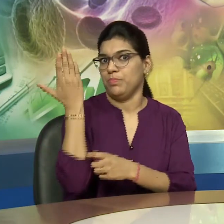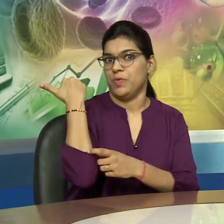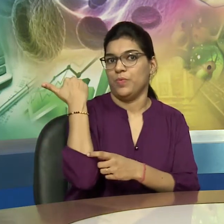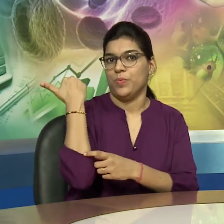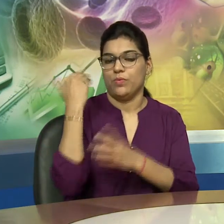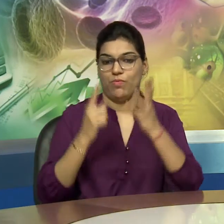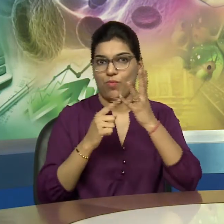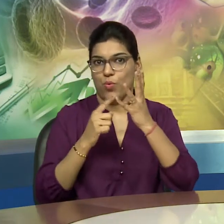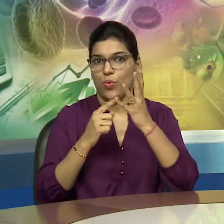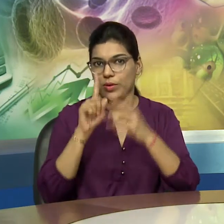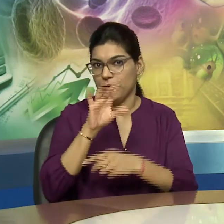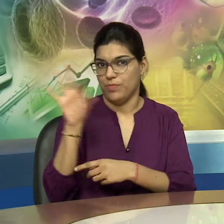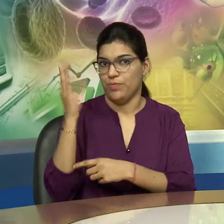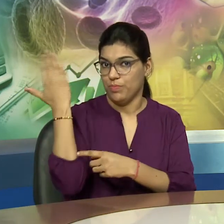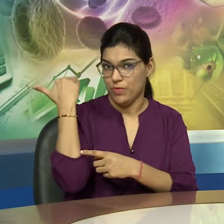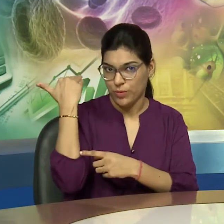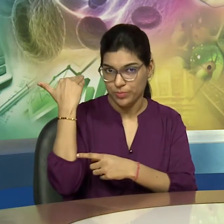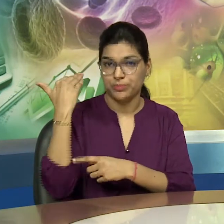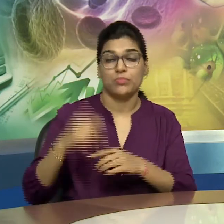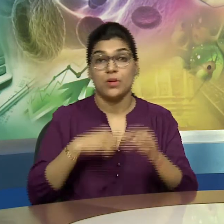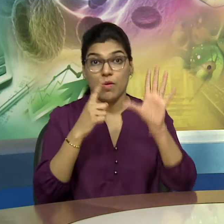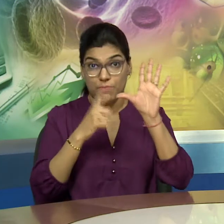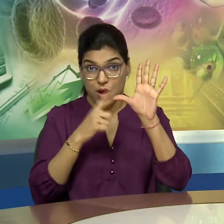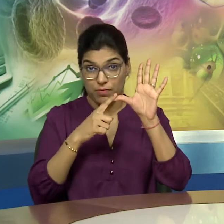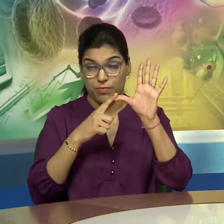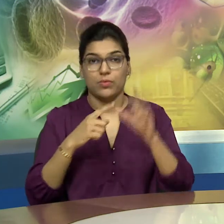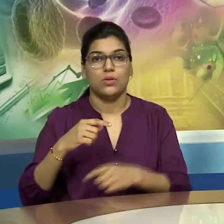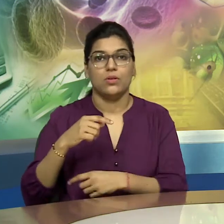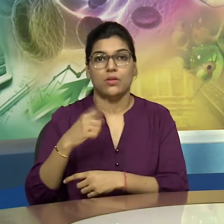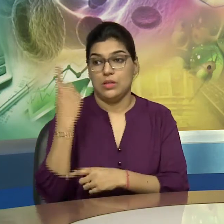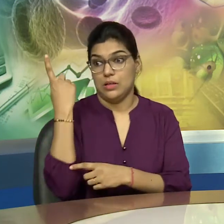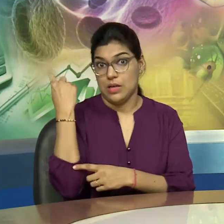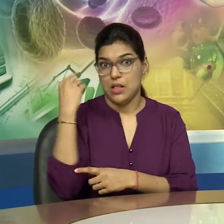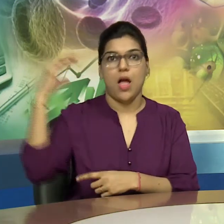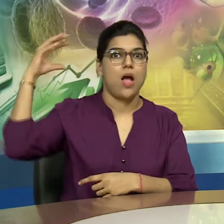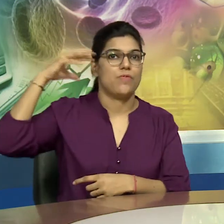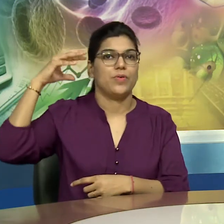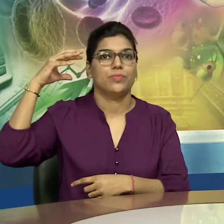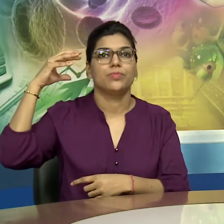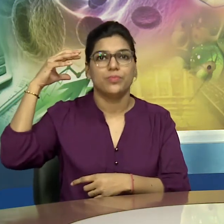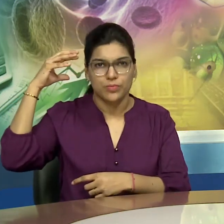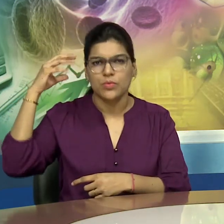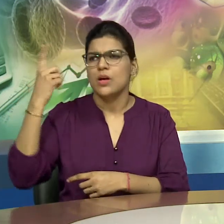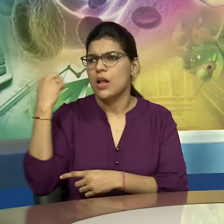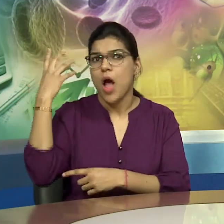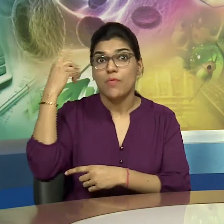Like last week, that is also when something has happened earlier. And the fifth word is